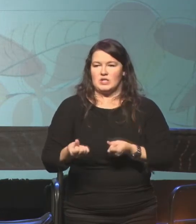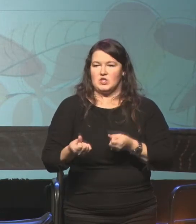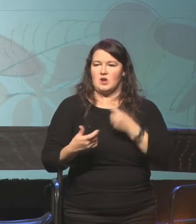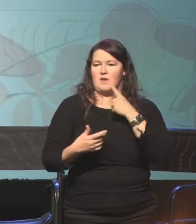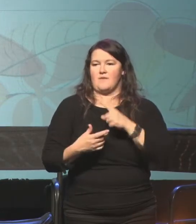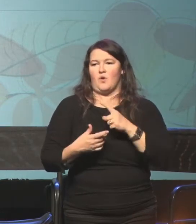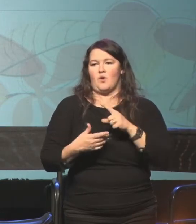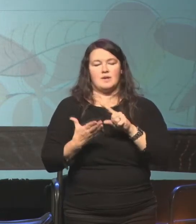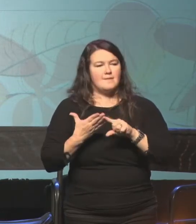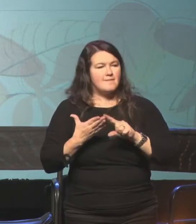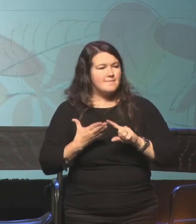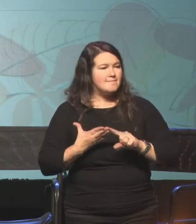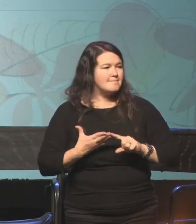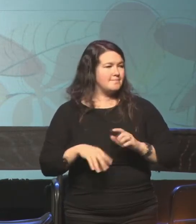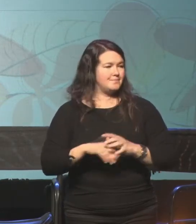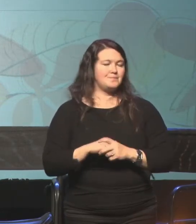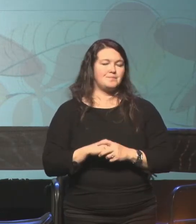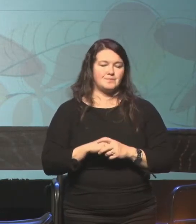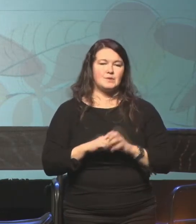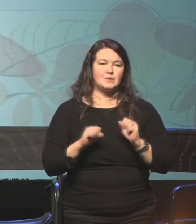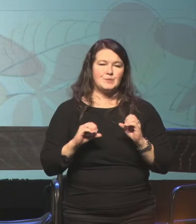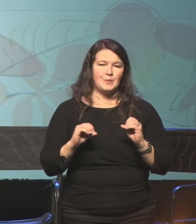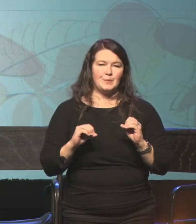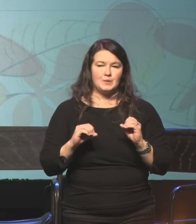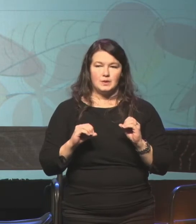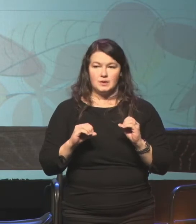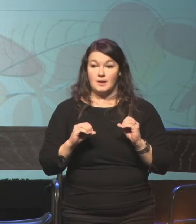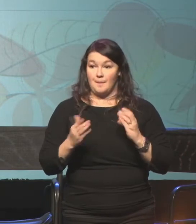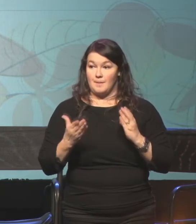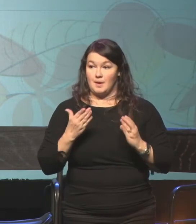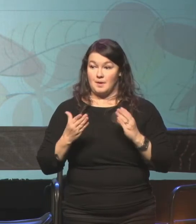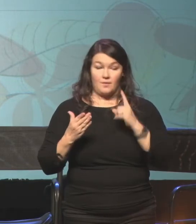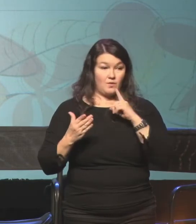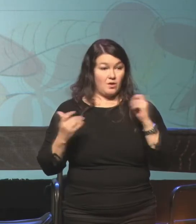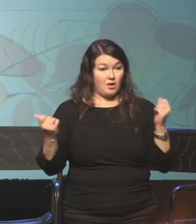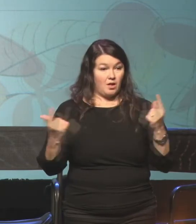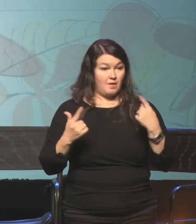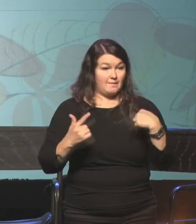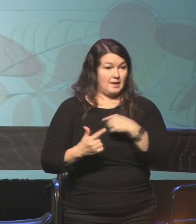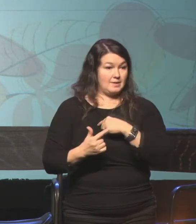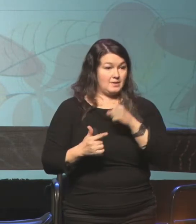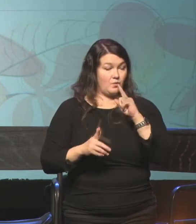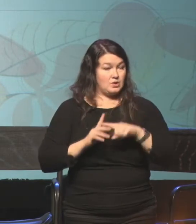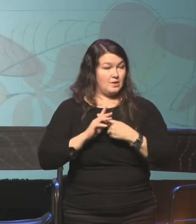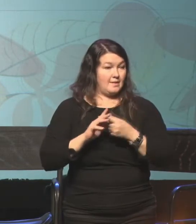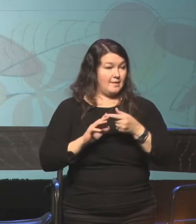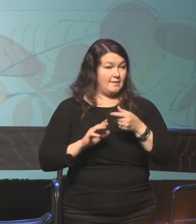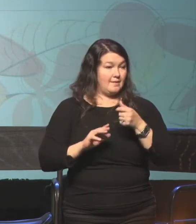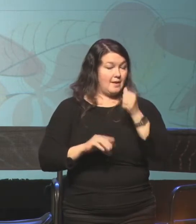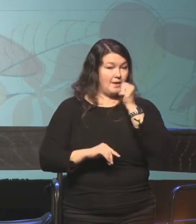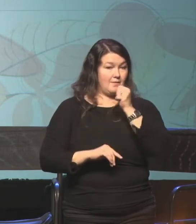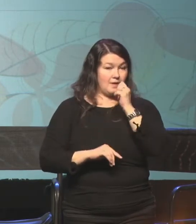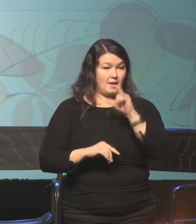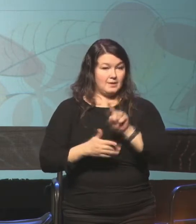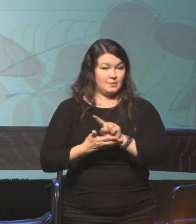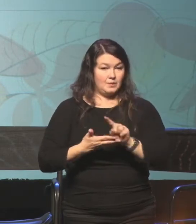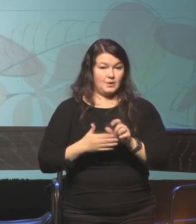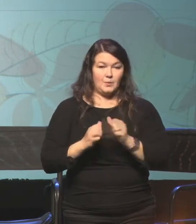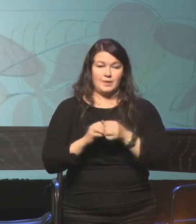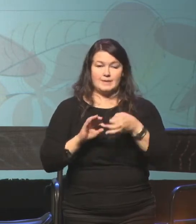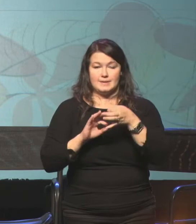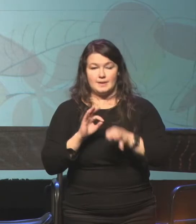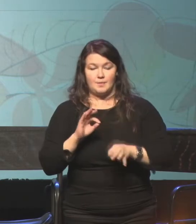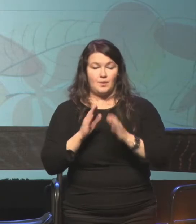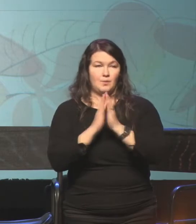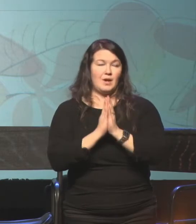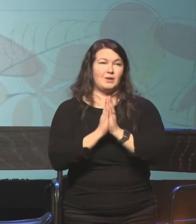investigate and reach out. So maybe it's for all of us to just start every day this week, just this week, with this simple prayer.